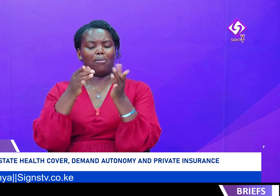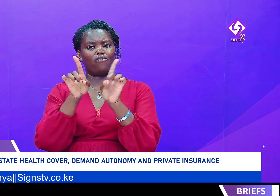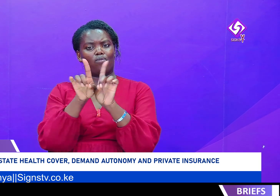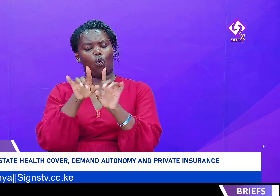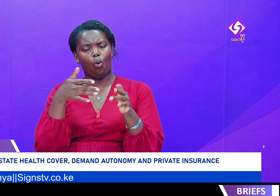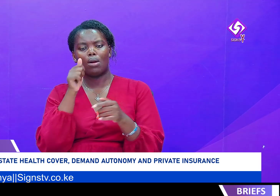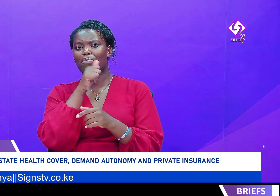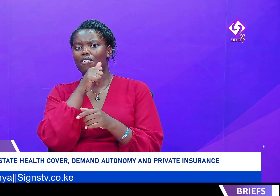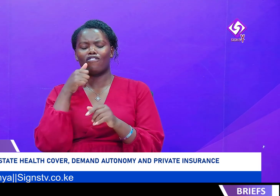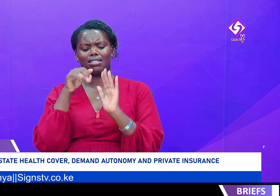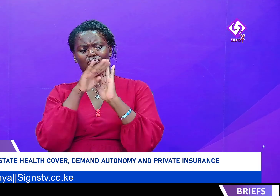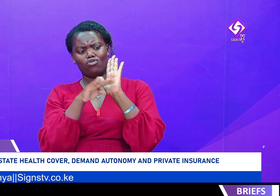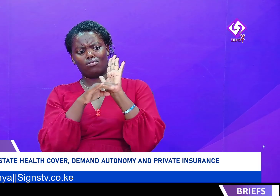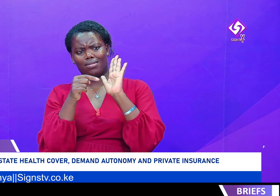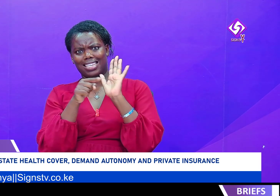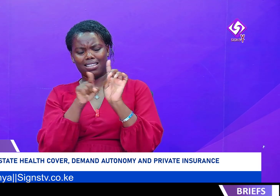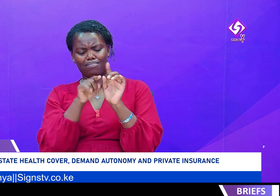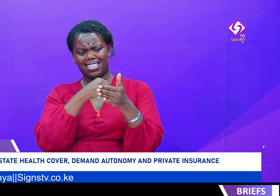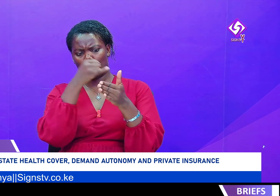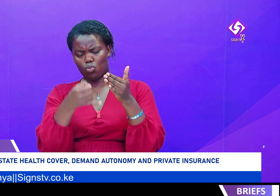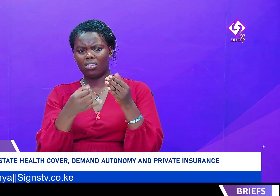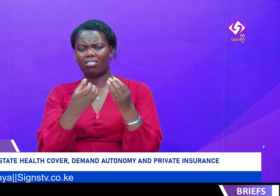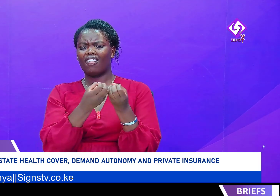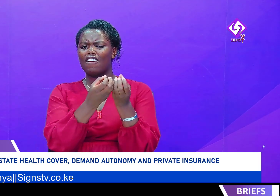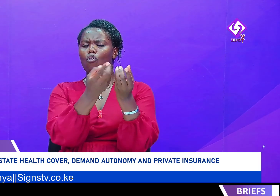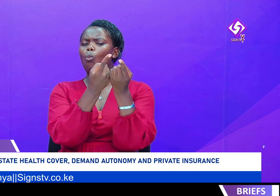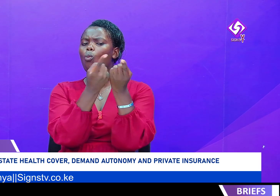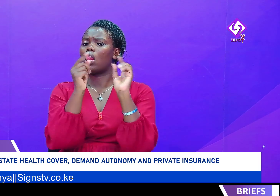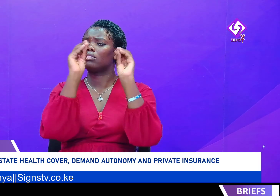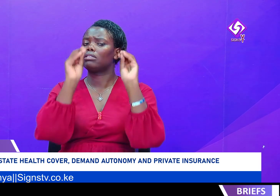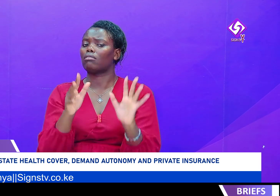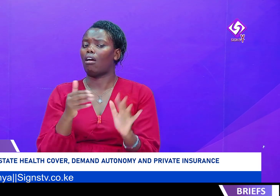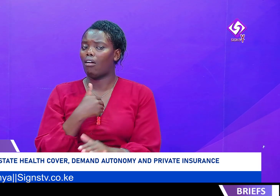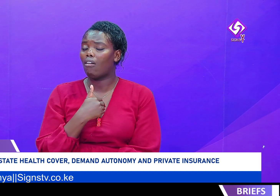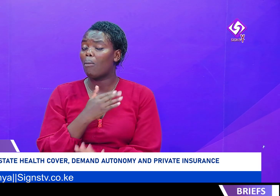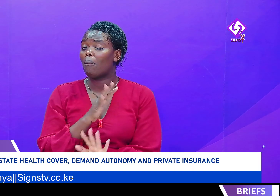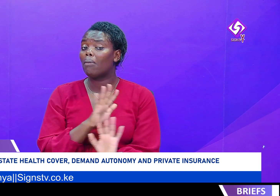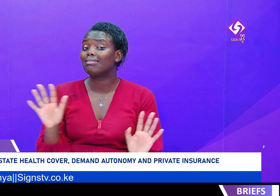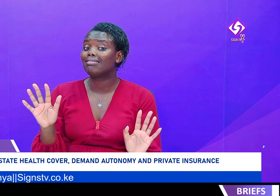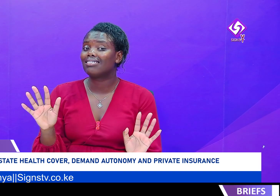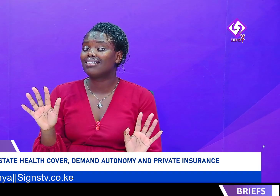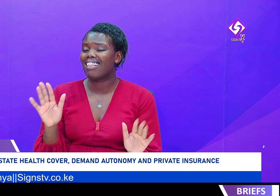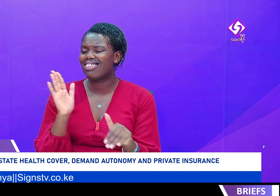must be improved, or they prefer a private scheme, insurance scheme, that to be given to other